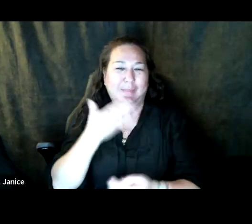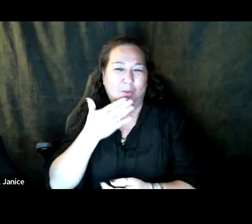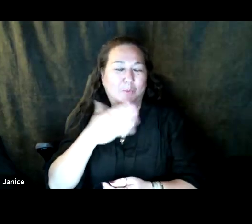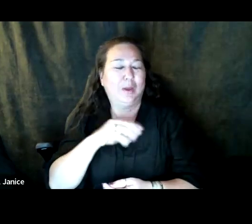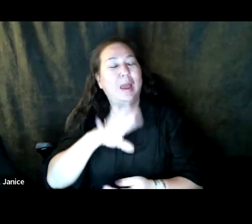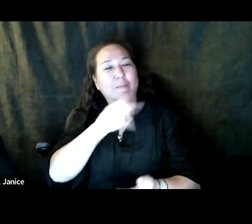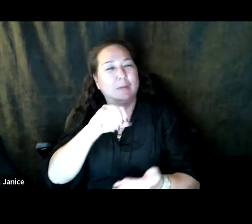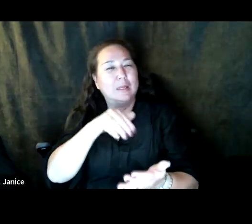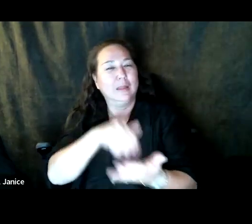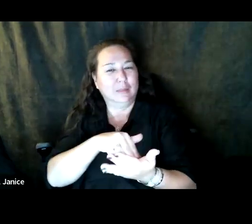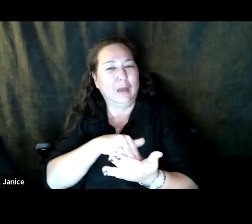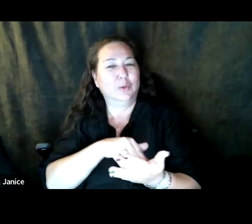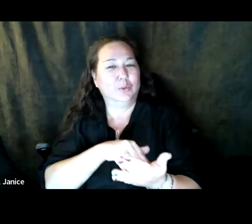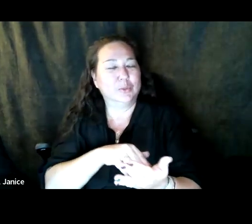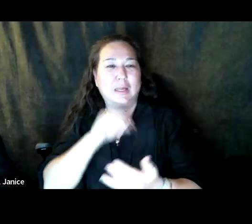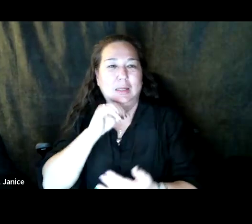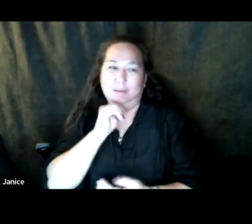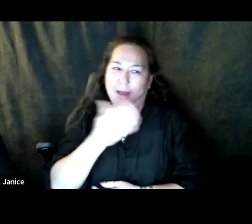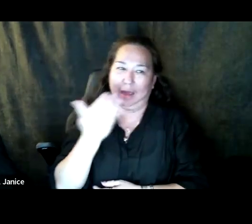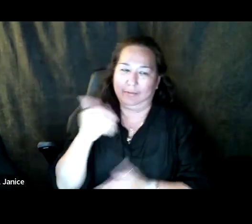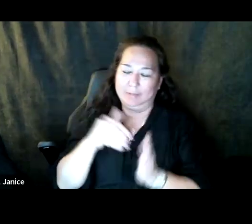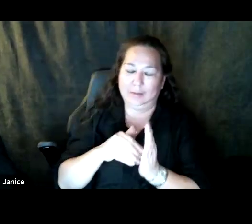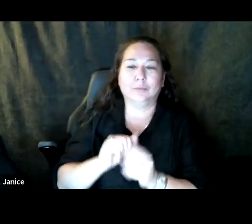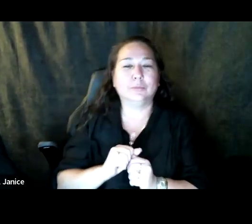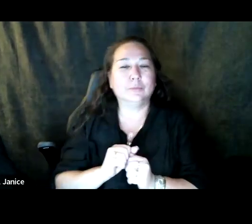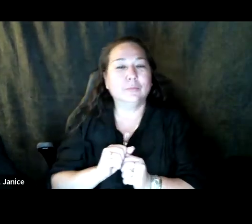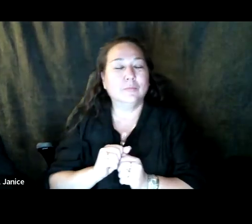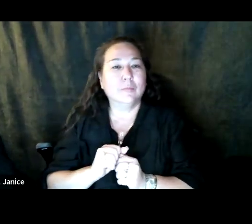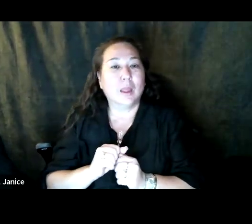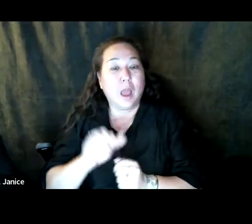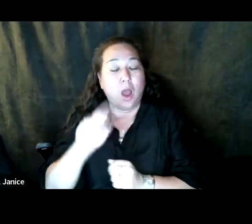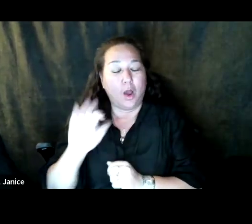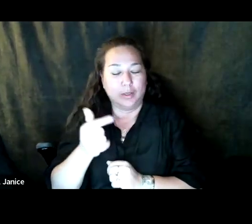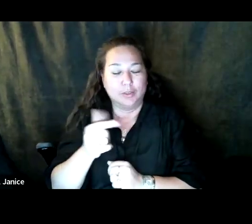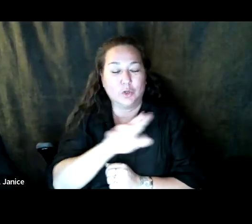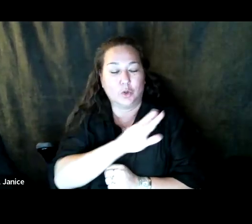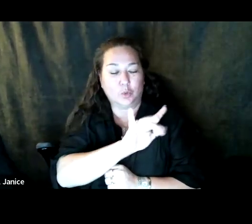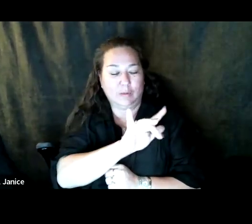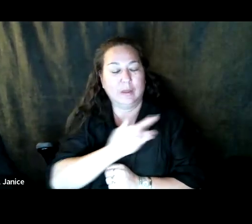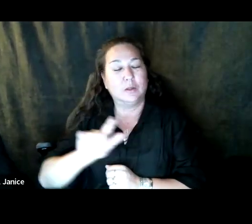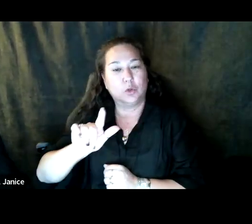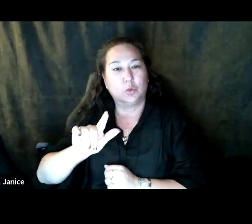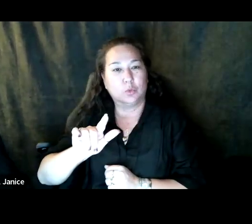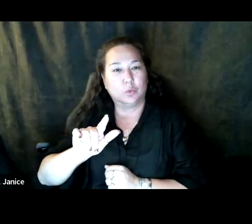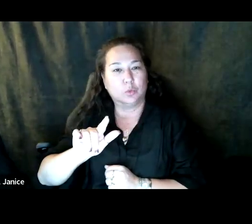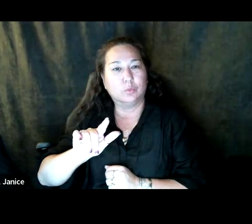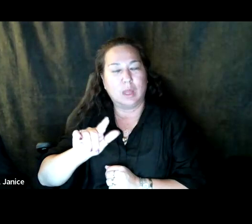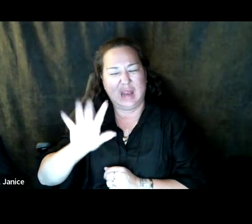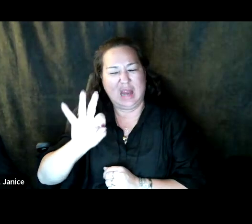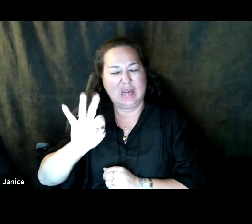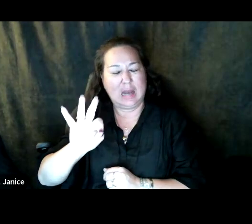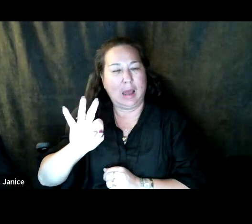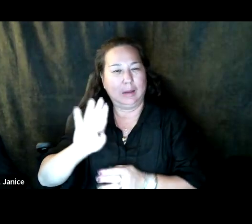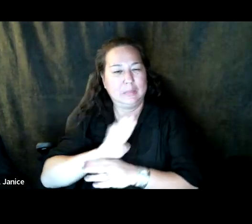28th. During the weeks of August 26th and September 2nd, in just 9 business days,